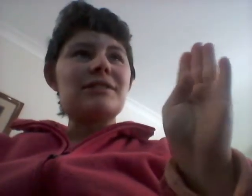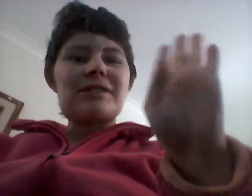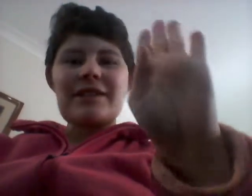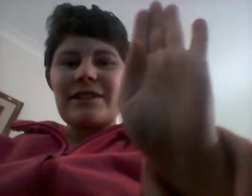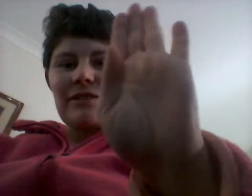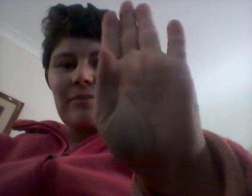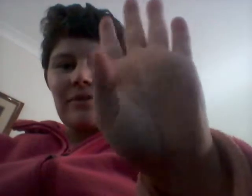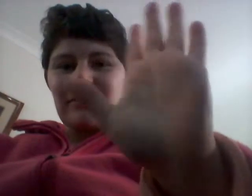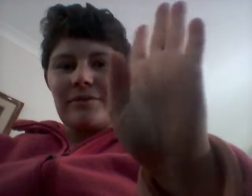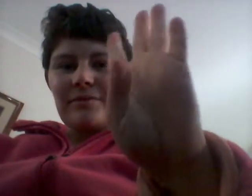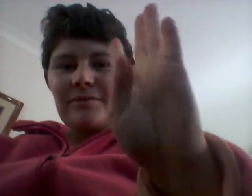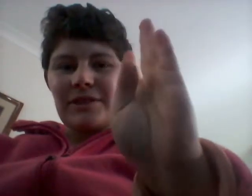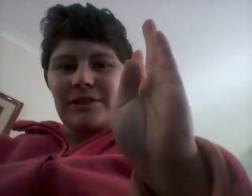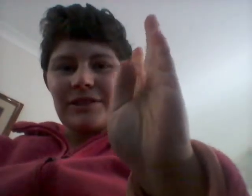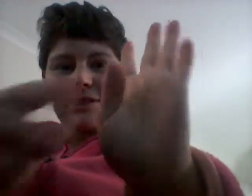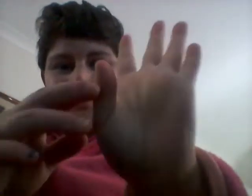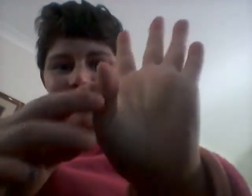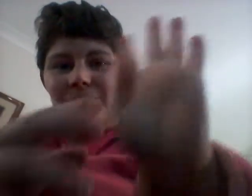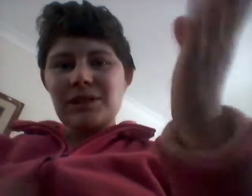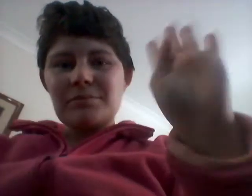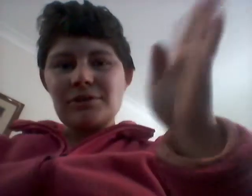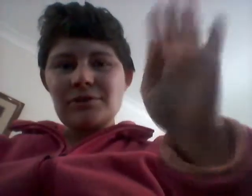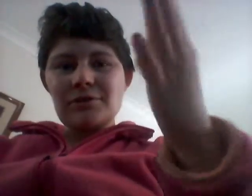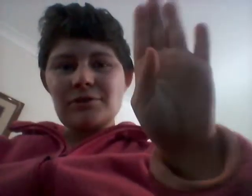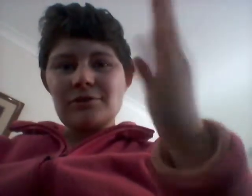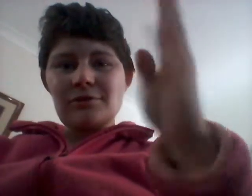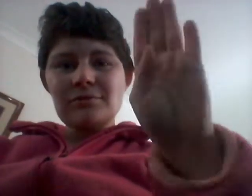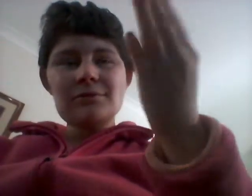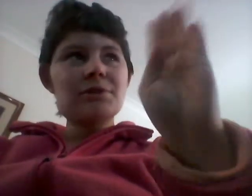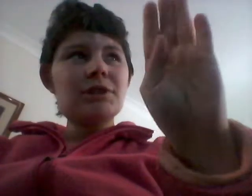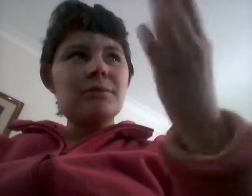You take your B for blue. That's how you do blue. Get in the next. Blue.